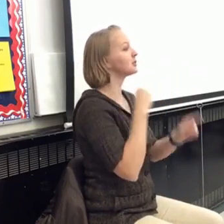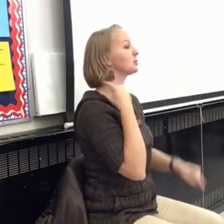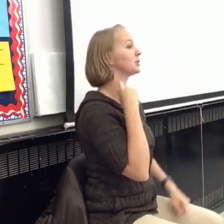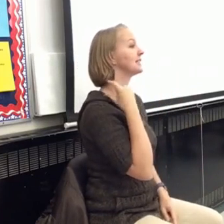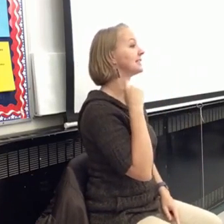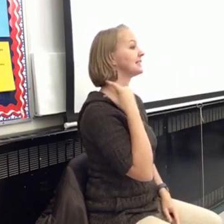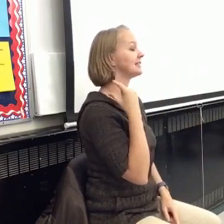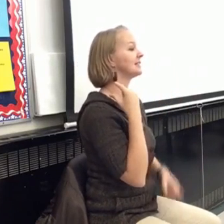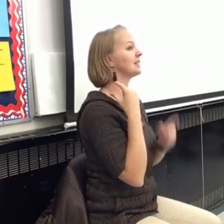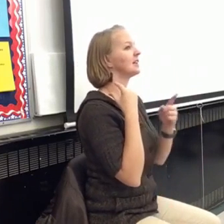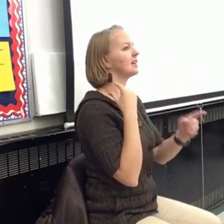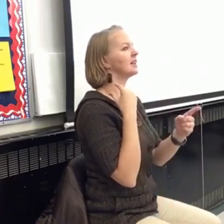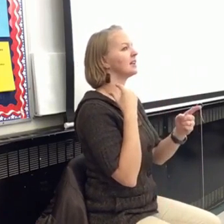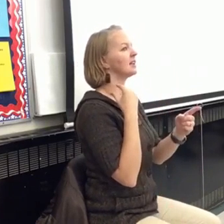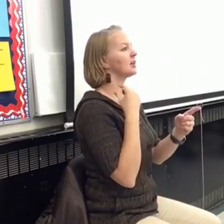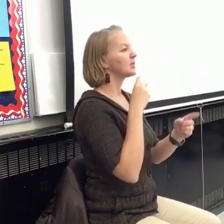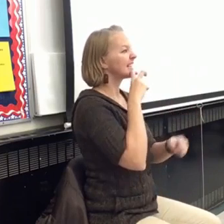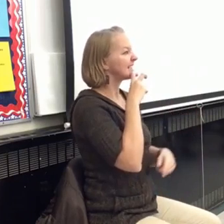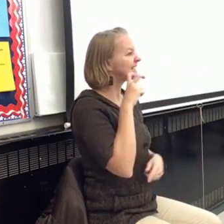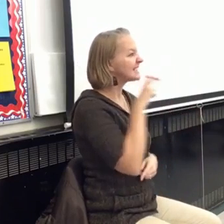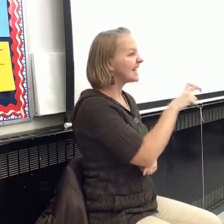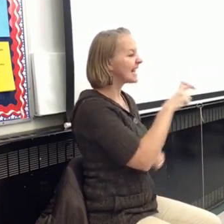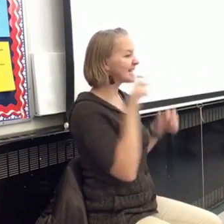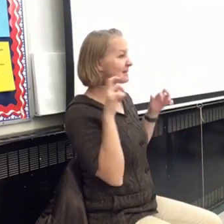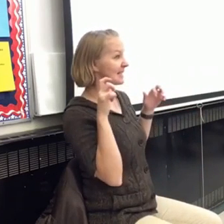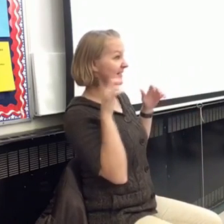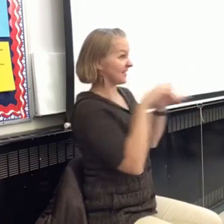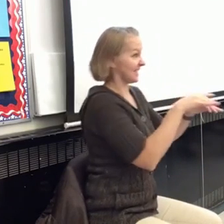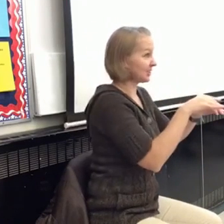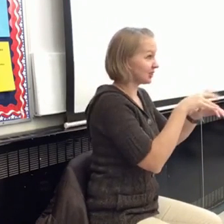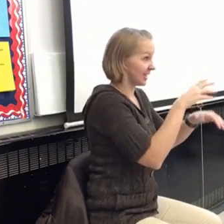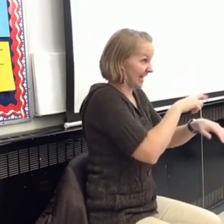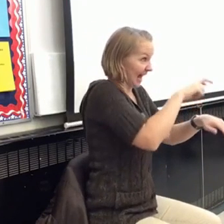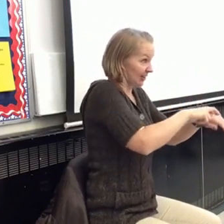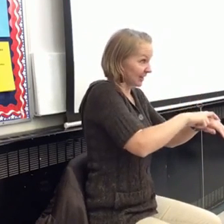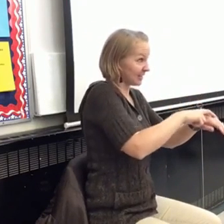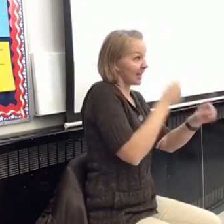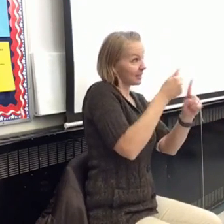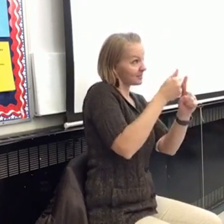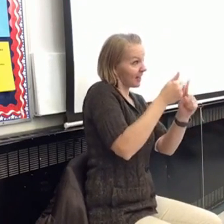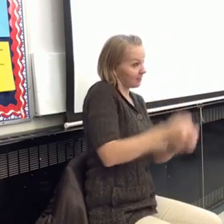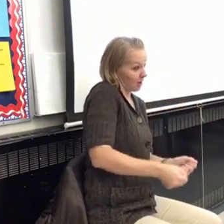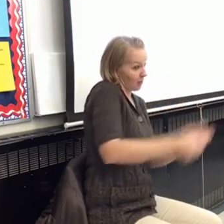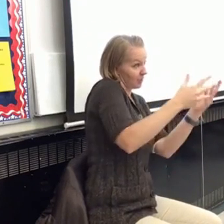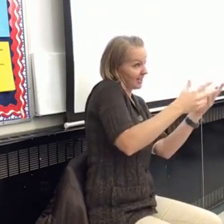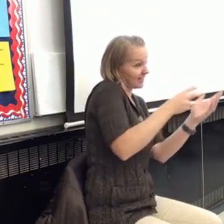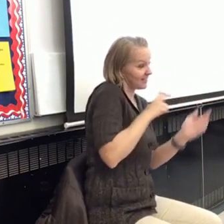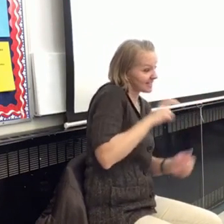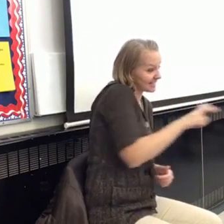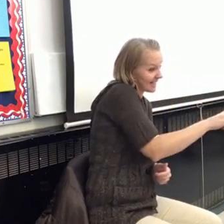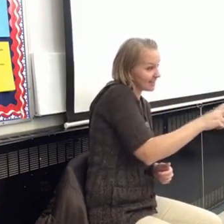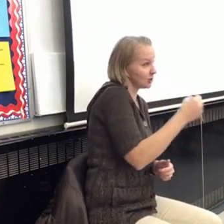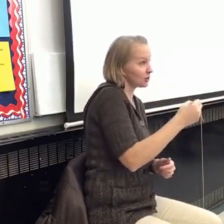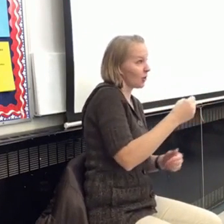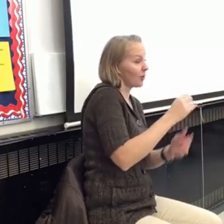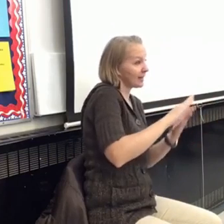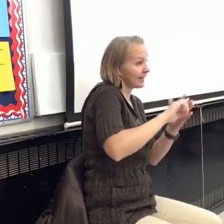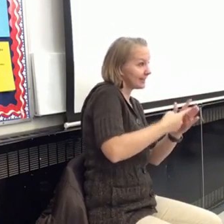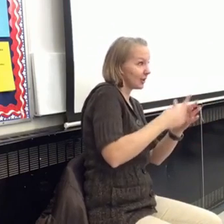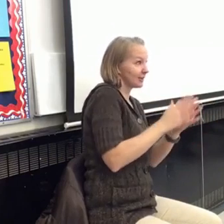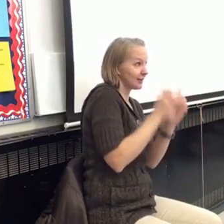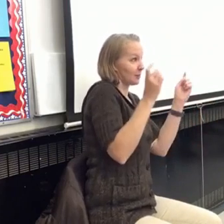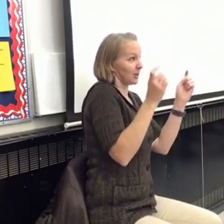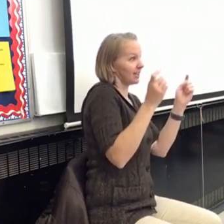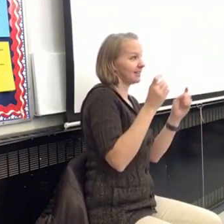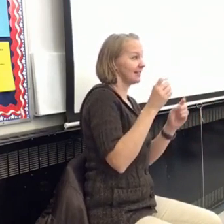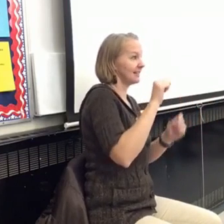was a massive snake infestation in Ireland. He got rid of the snakes, and so they started celebrating St.